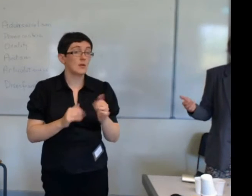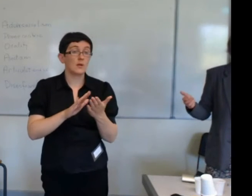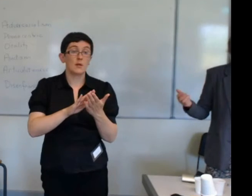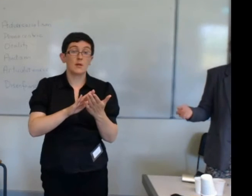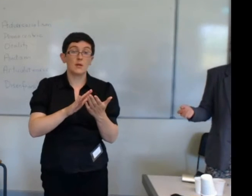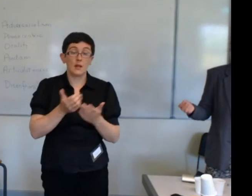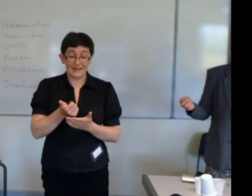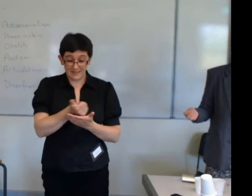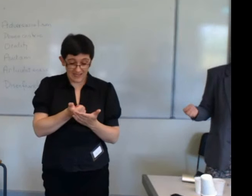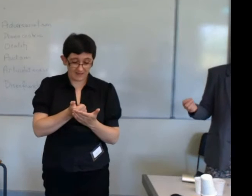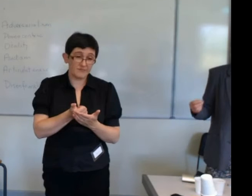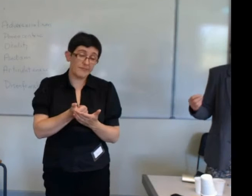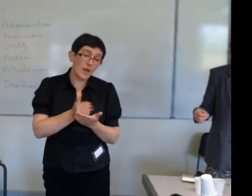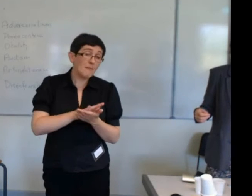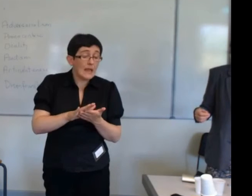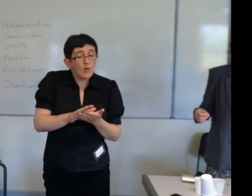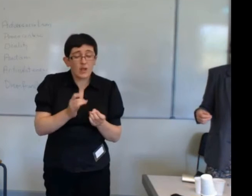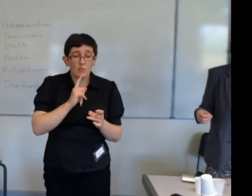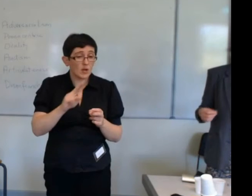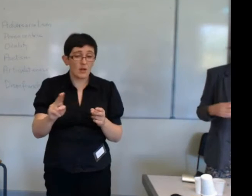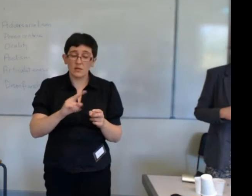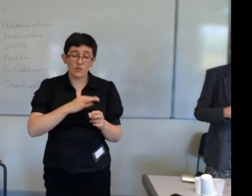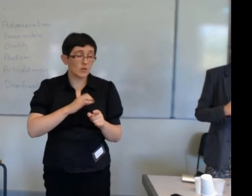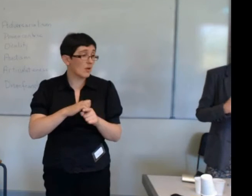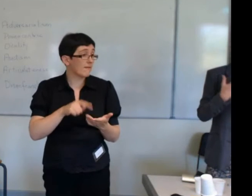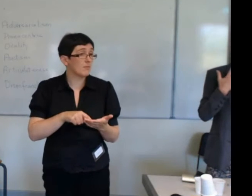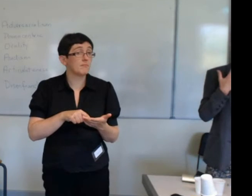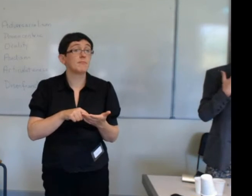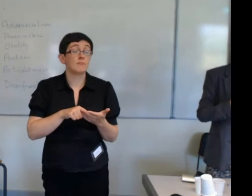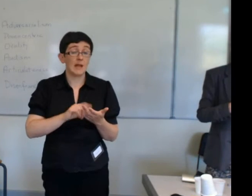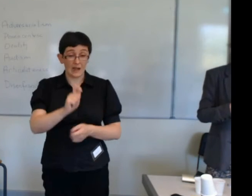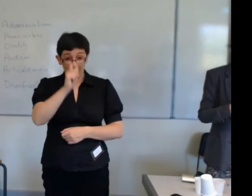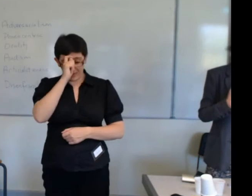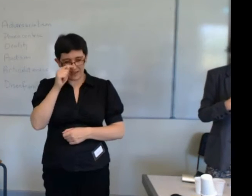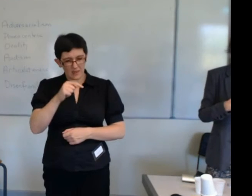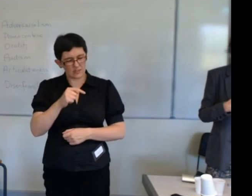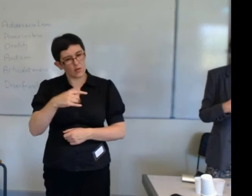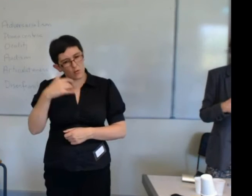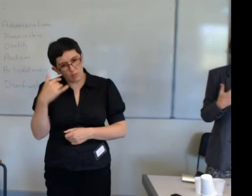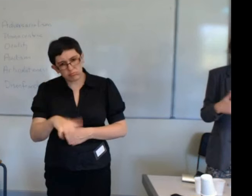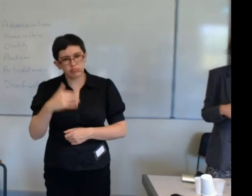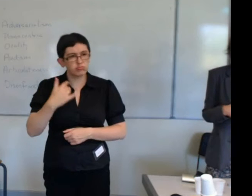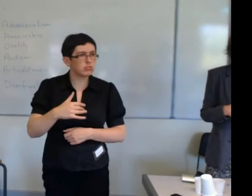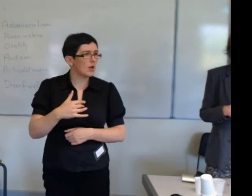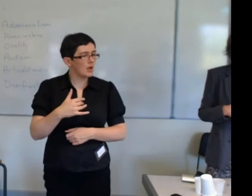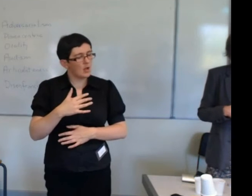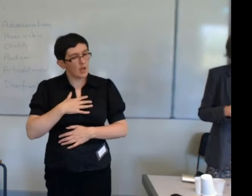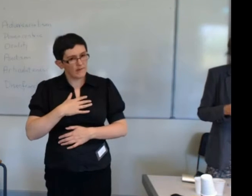text English is not good enough. And I think there's something really profound when you start to pay attention to that, that